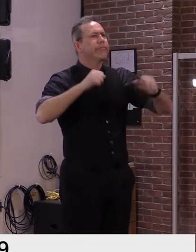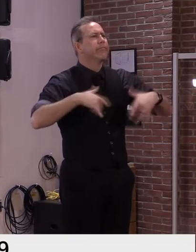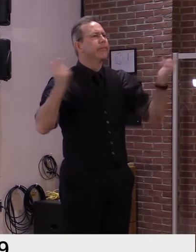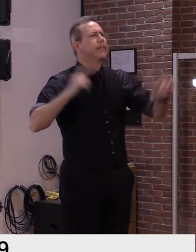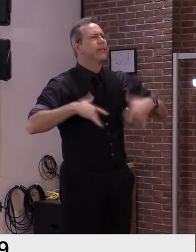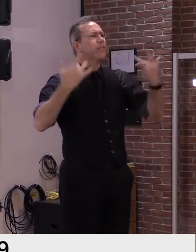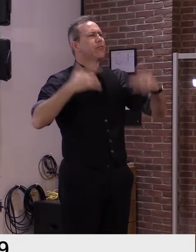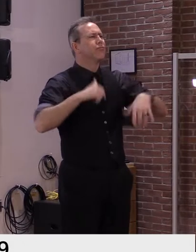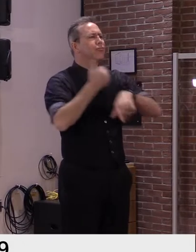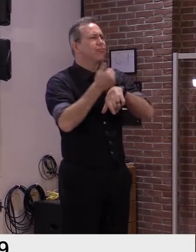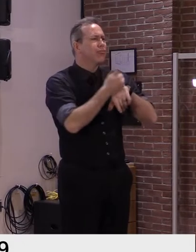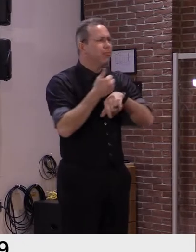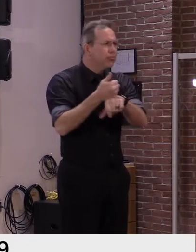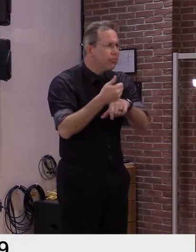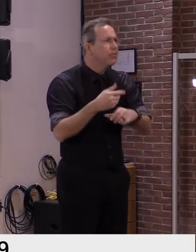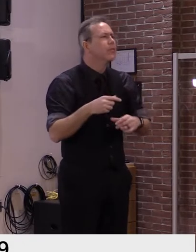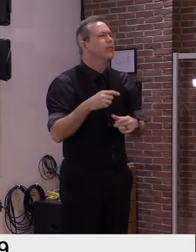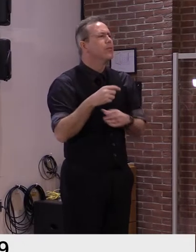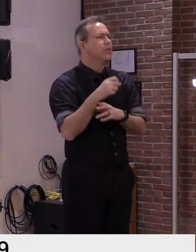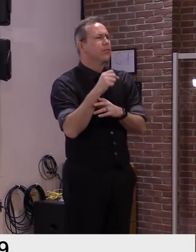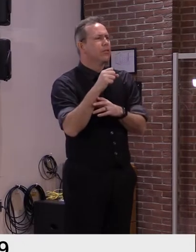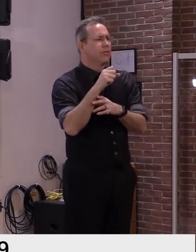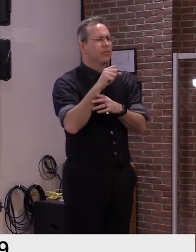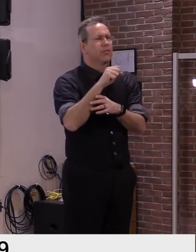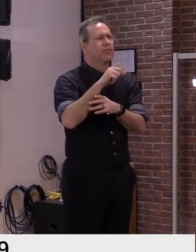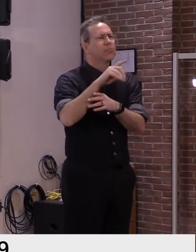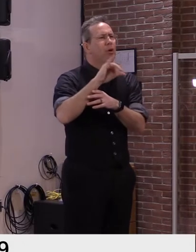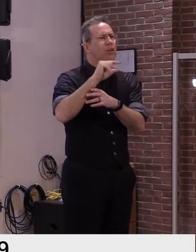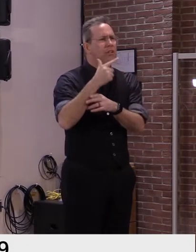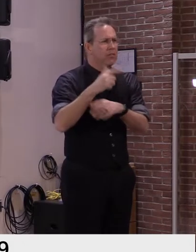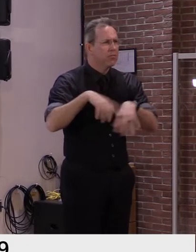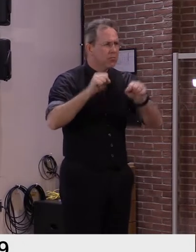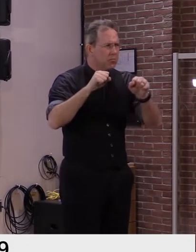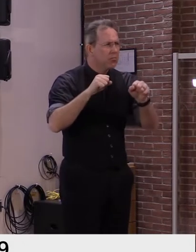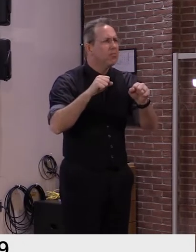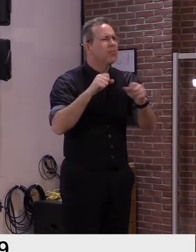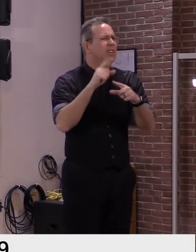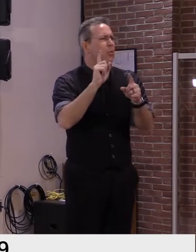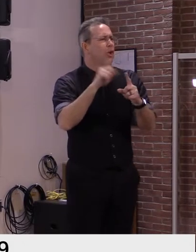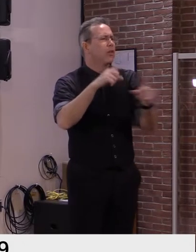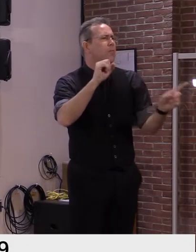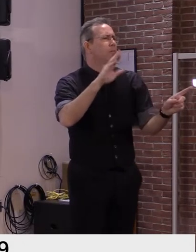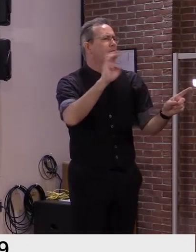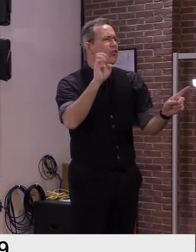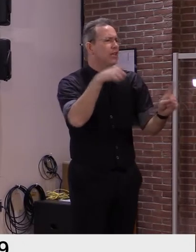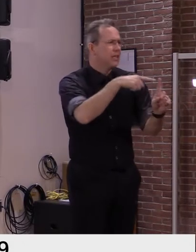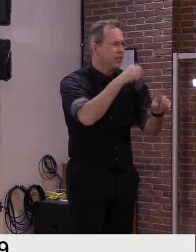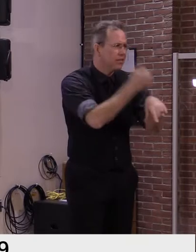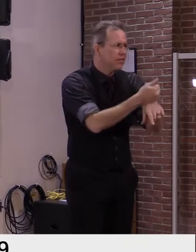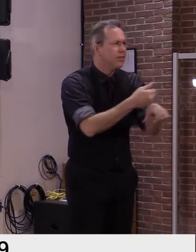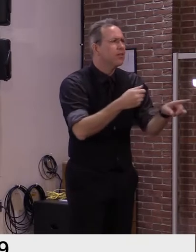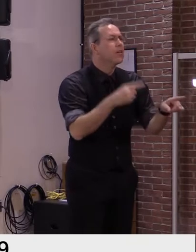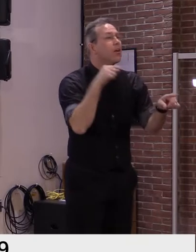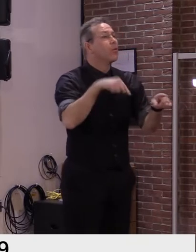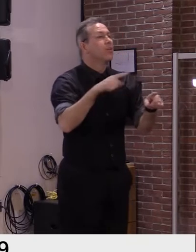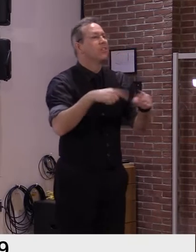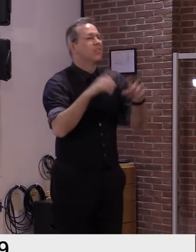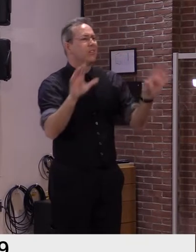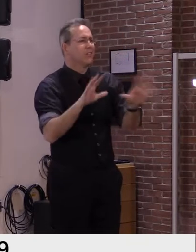on Sunday, March 7th. That's at Spalding High School on Sunday, March